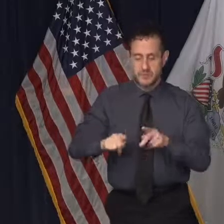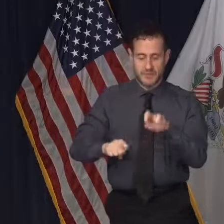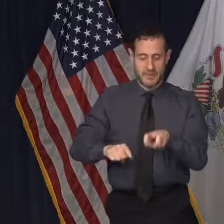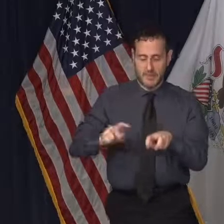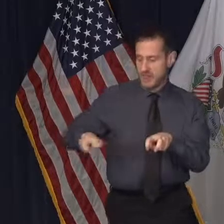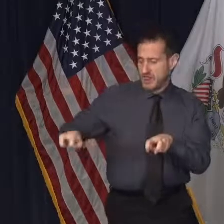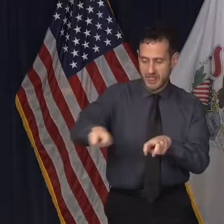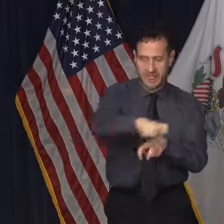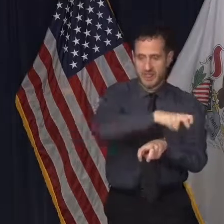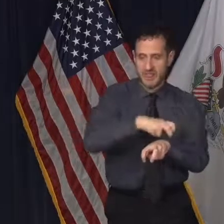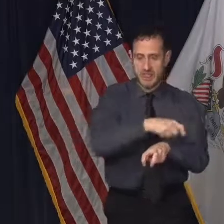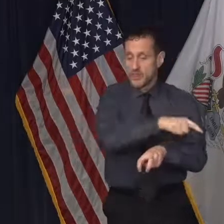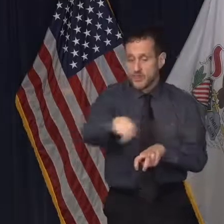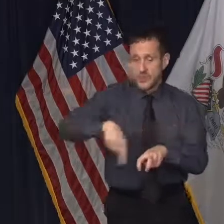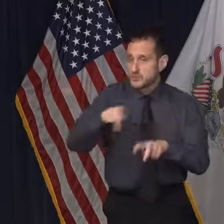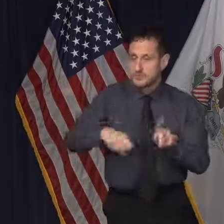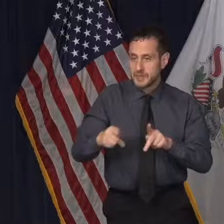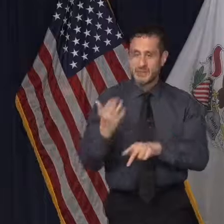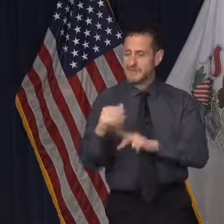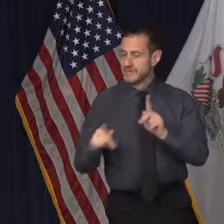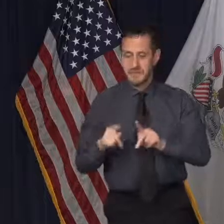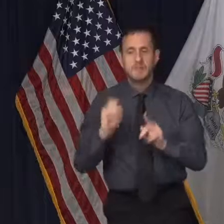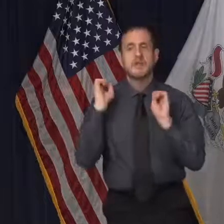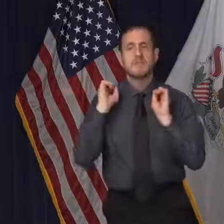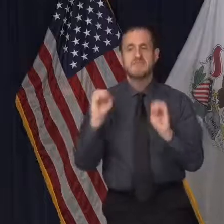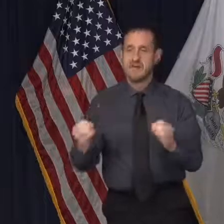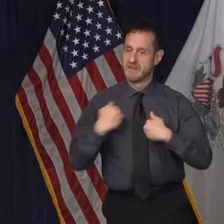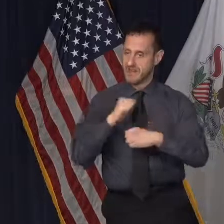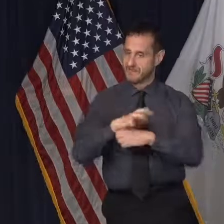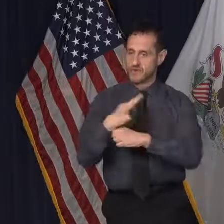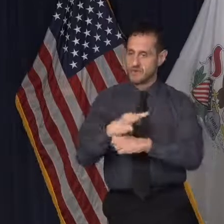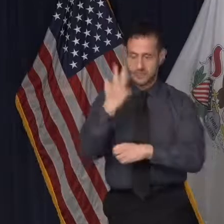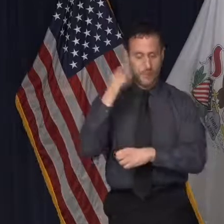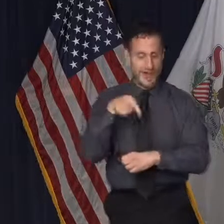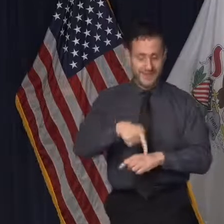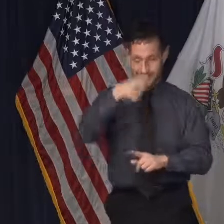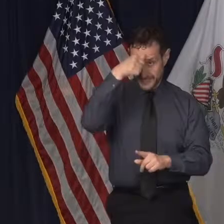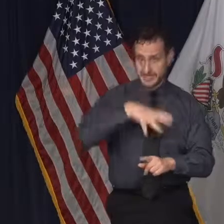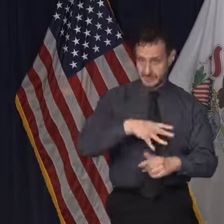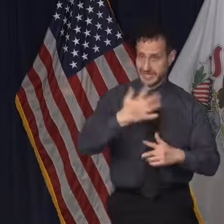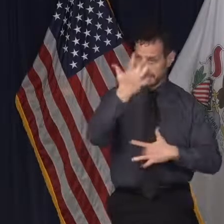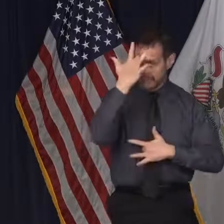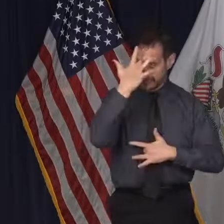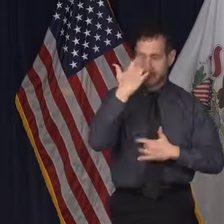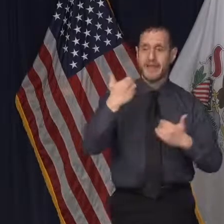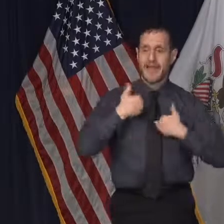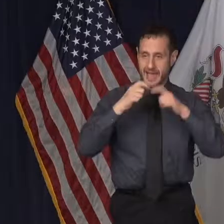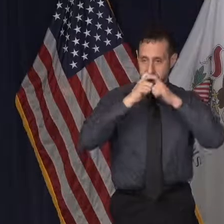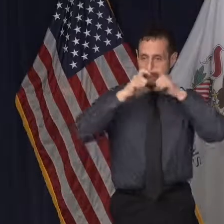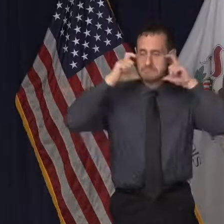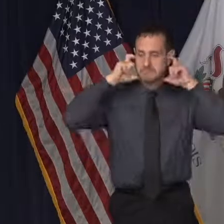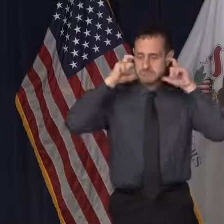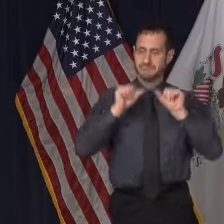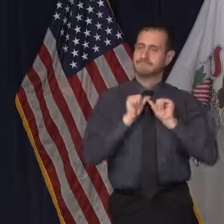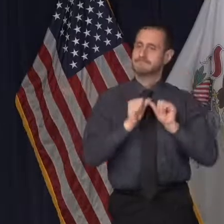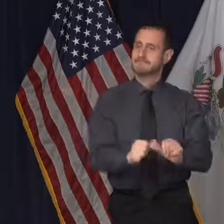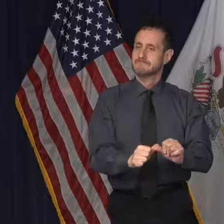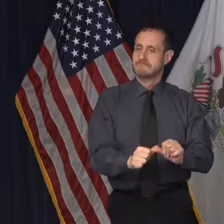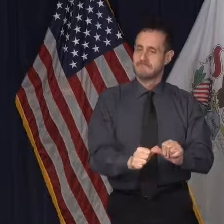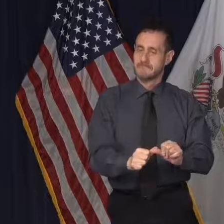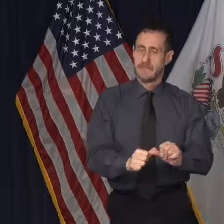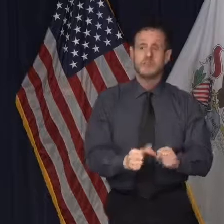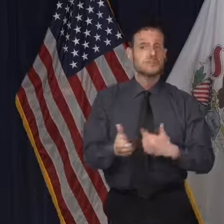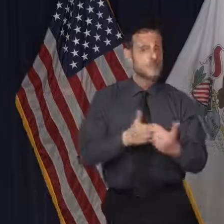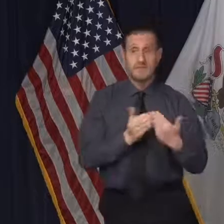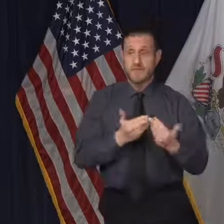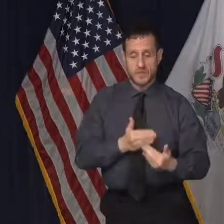of those 15 people tested positive for COVID-19 because he wore a mask for the entire time on the flight,